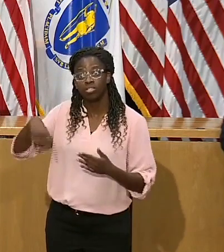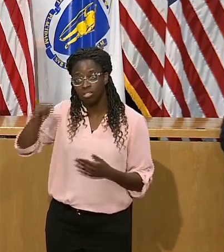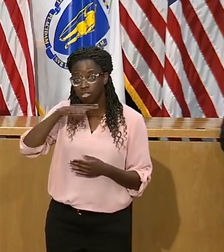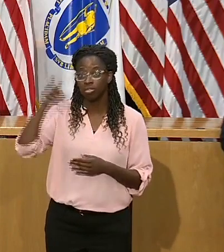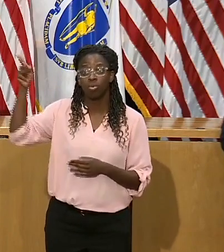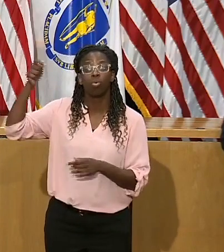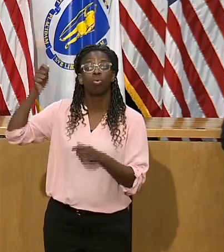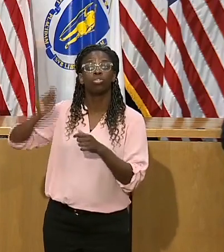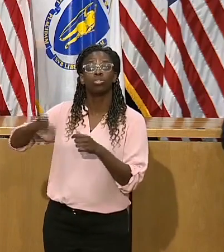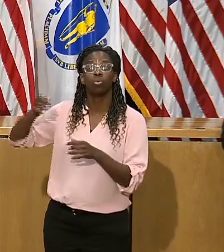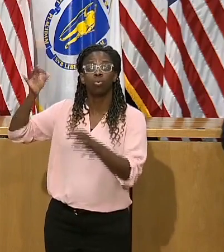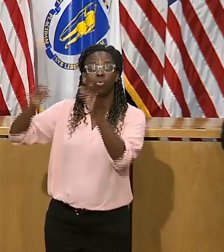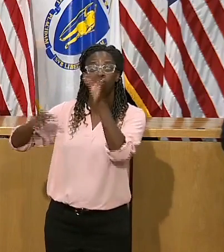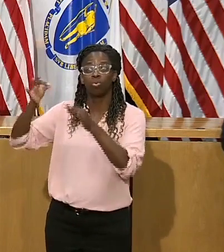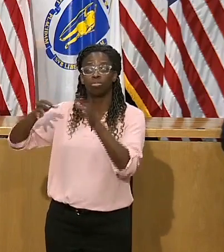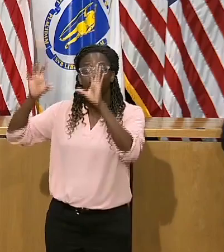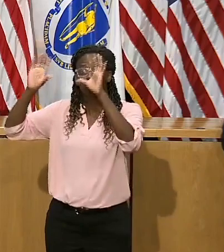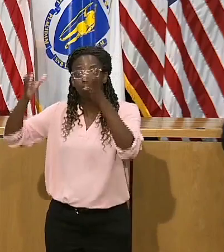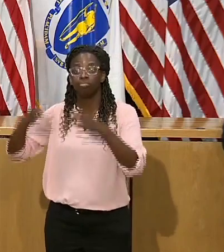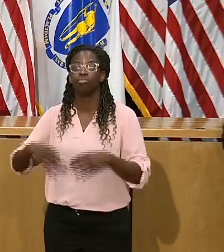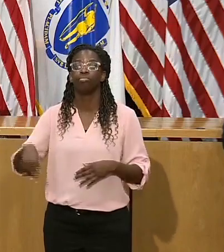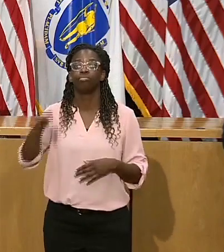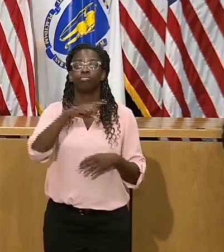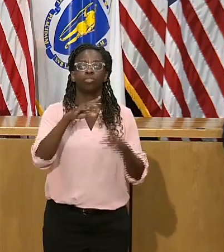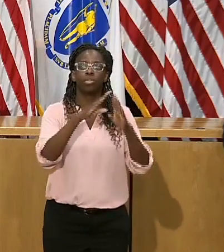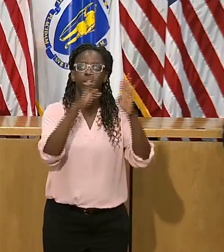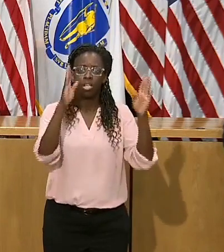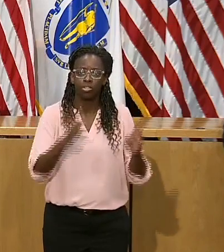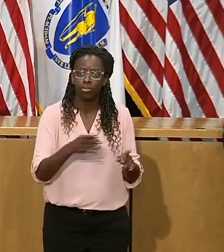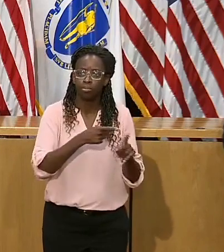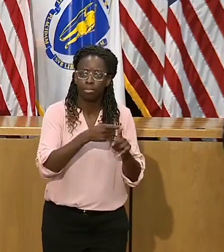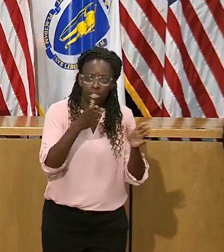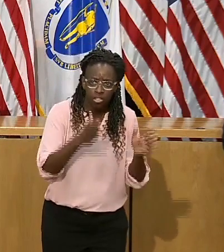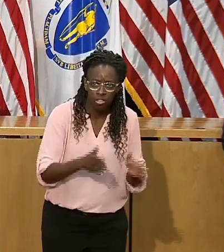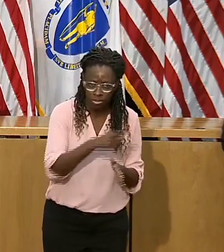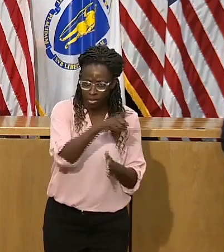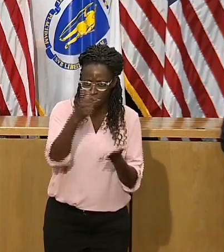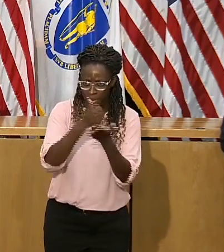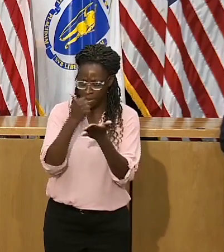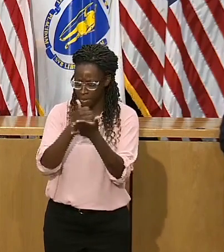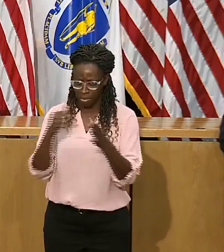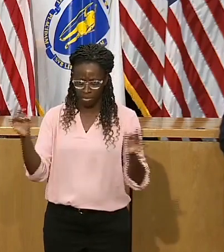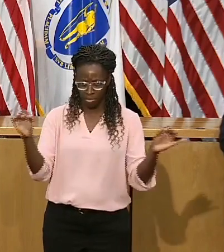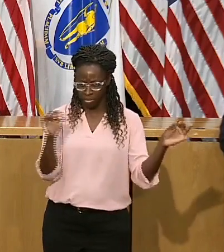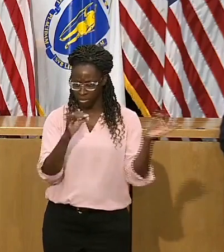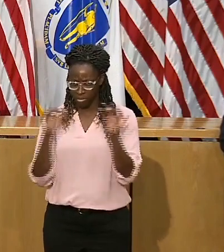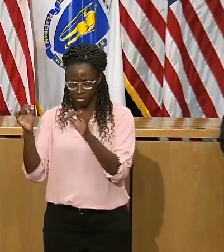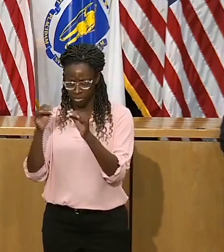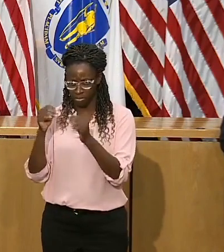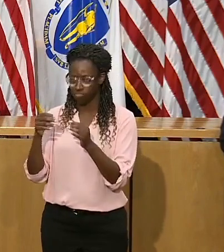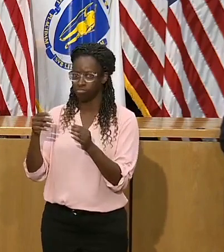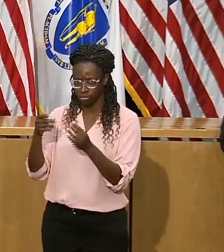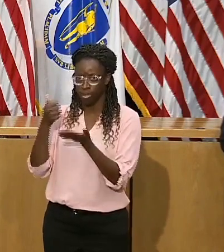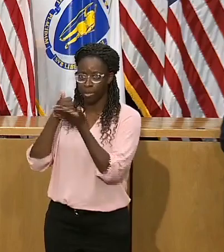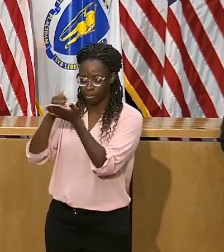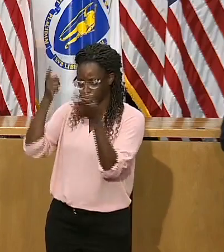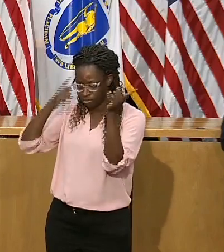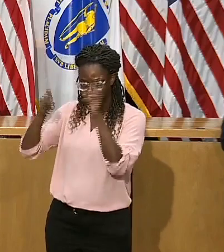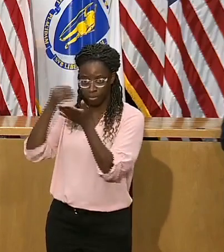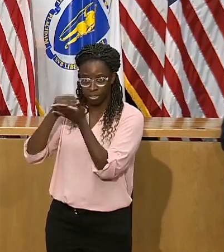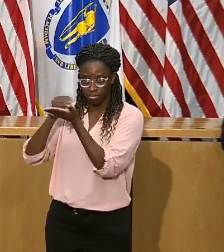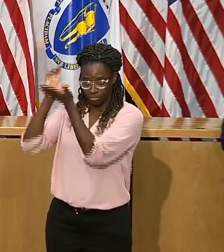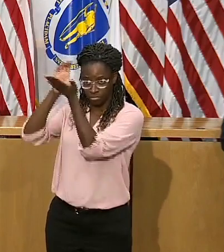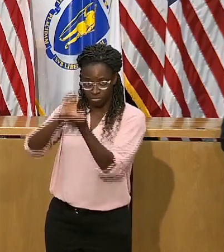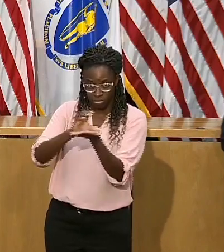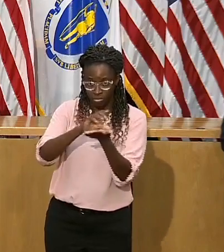countless community organizations, these funds will ensure an equitable process to avoid housing instability.